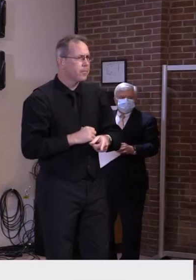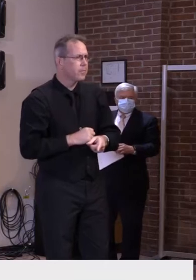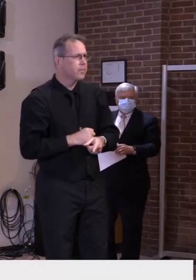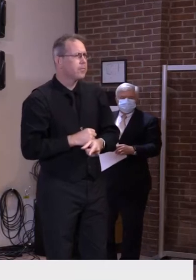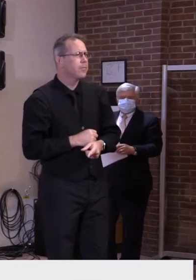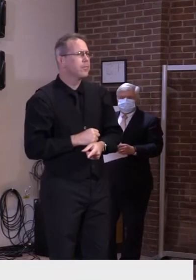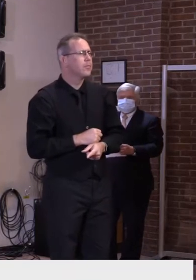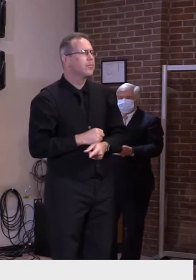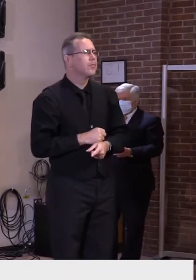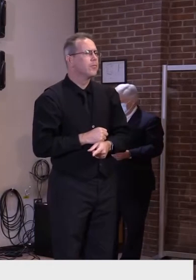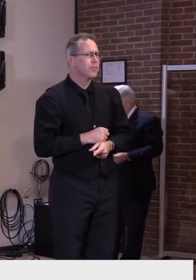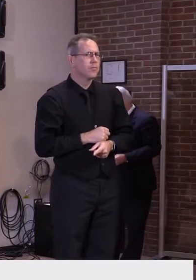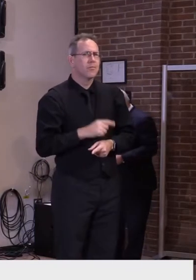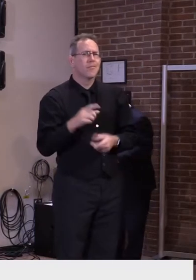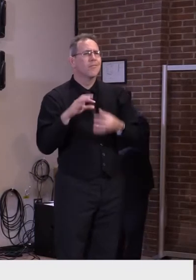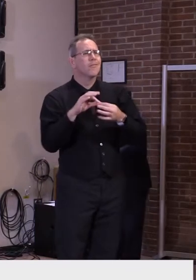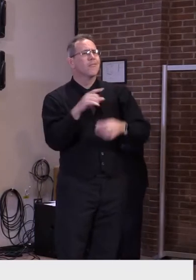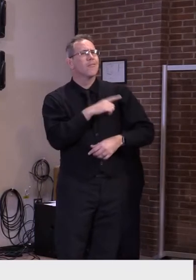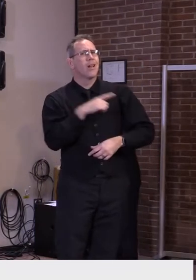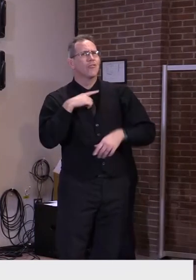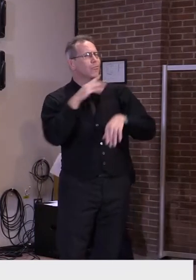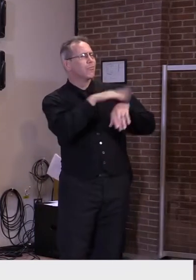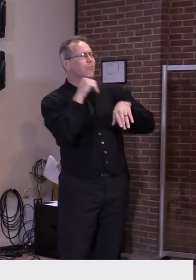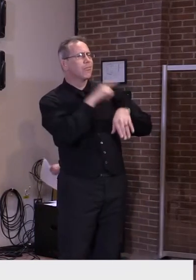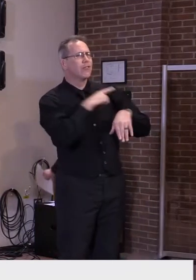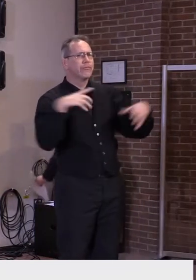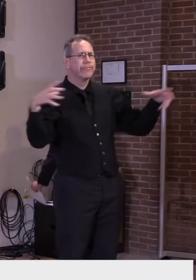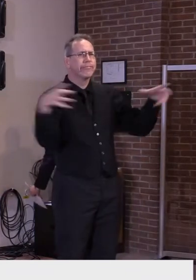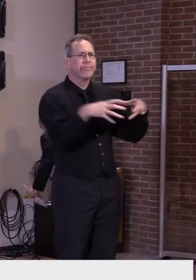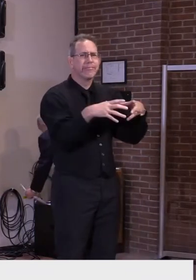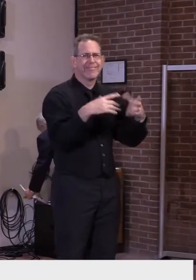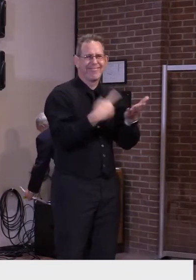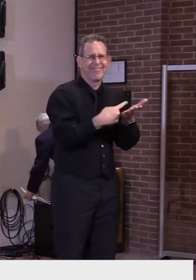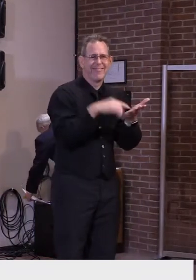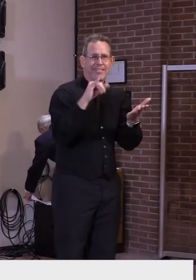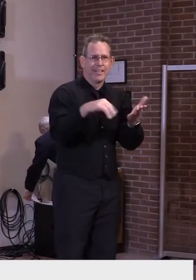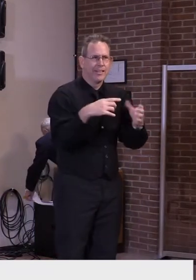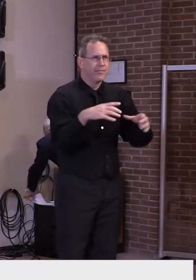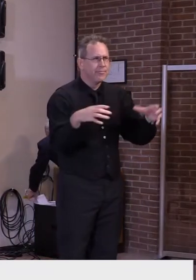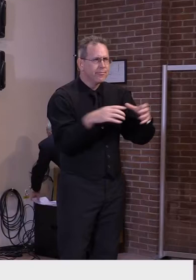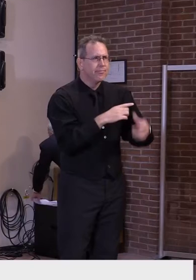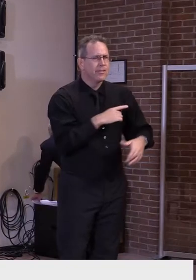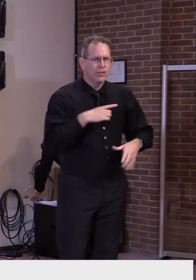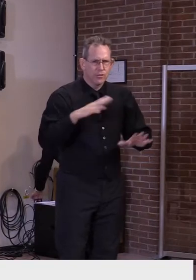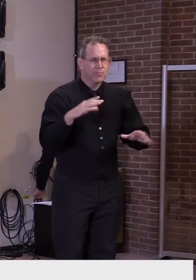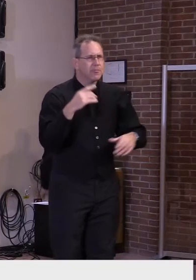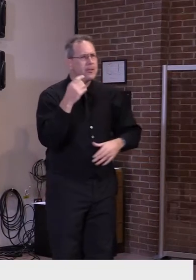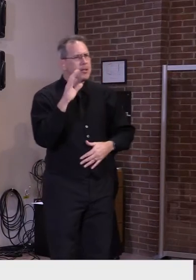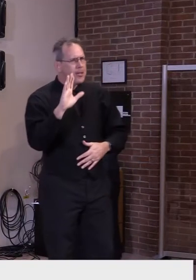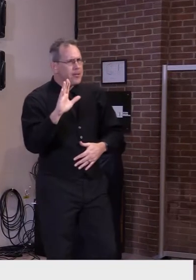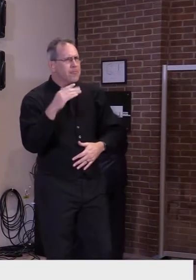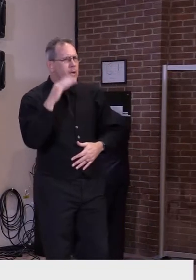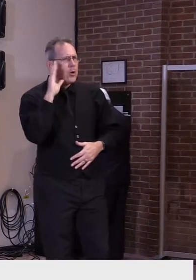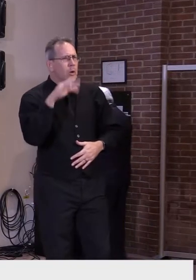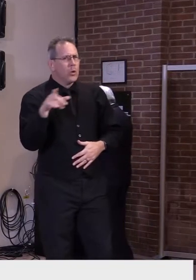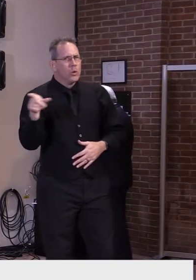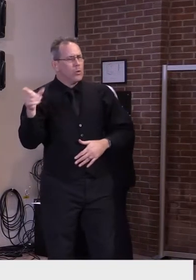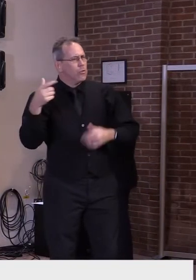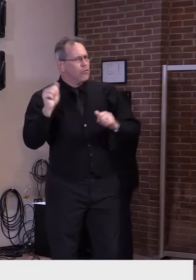it's widely known that you strive for savings in state government, but calling the legislature back